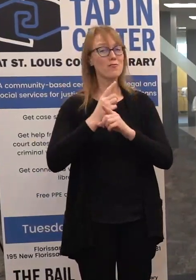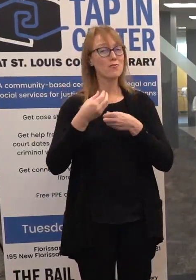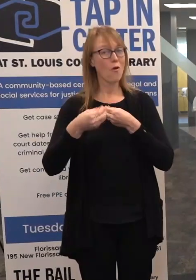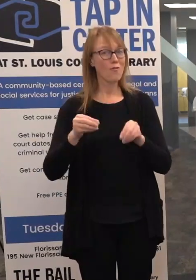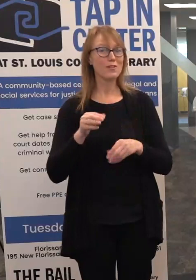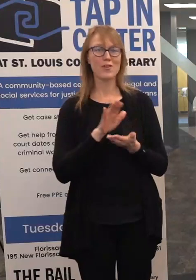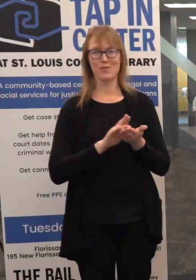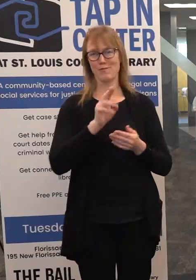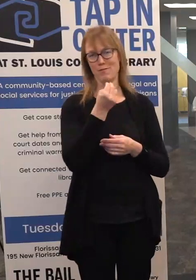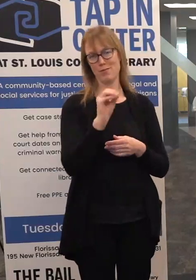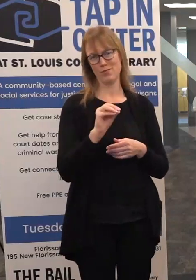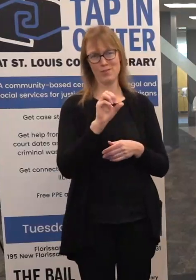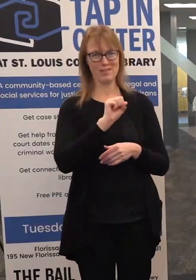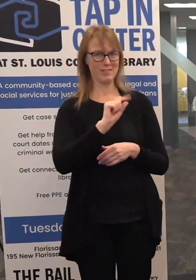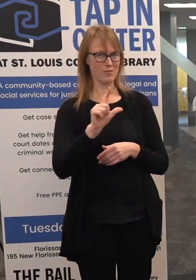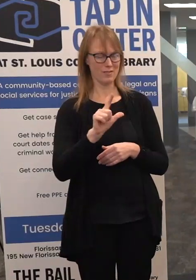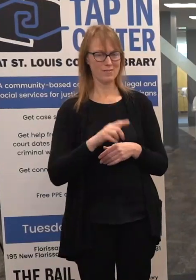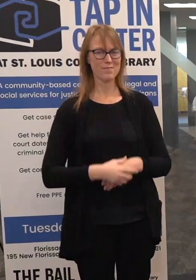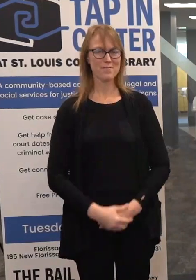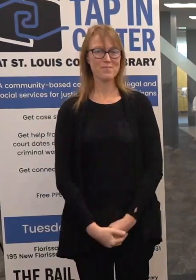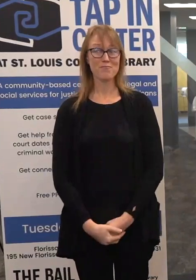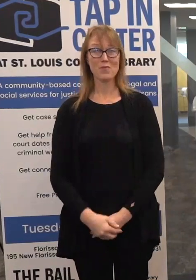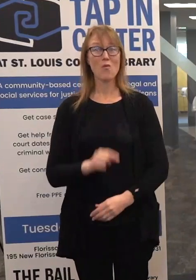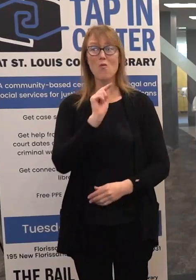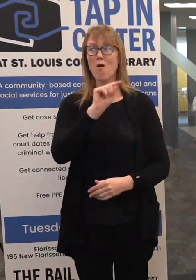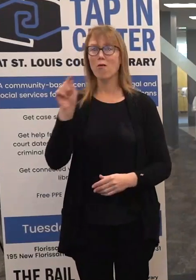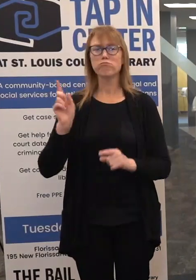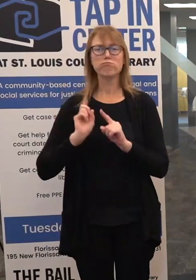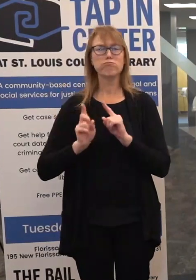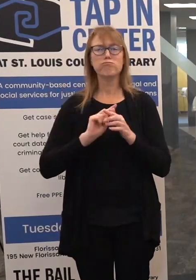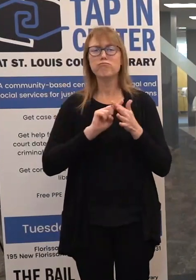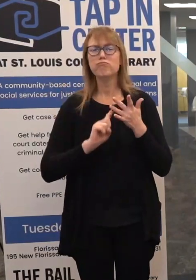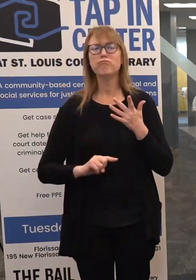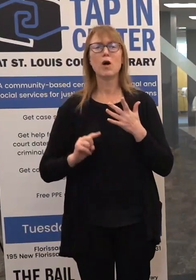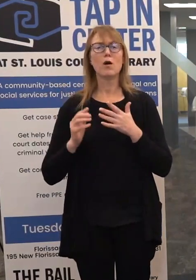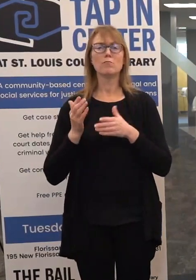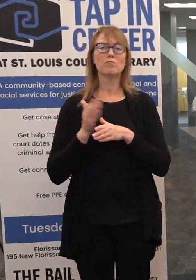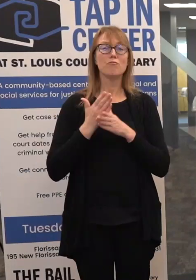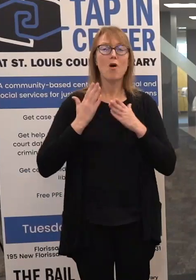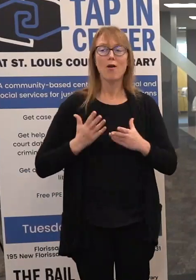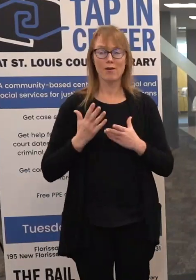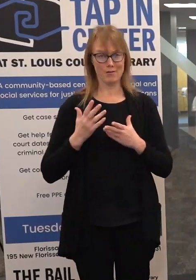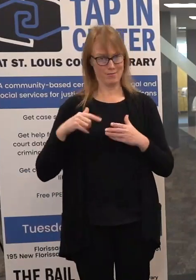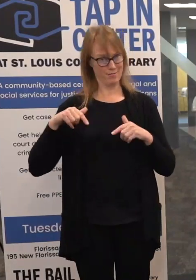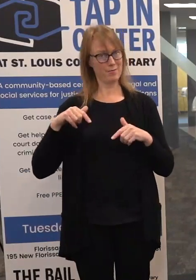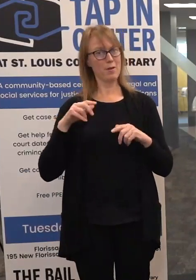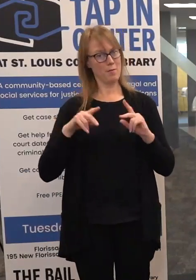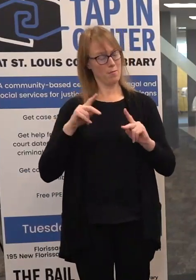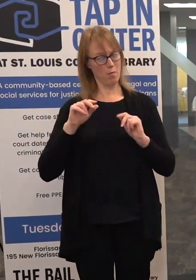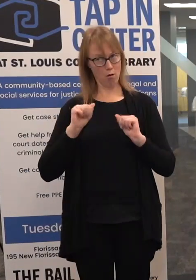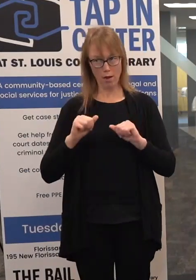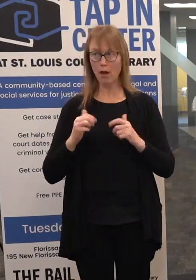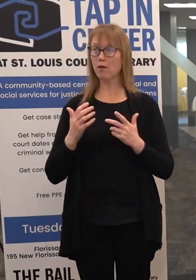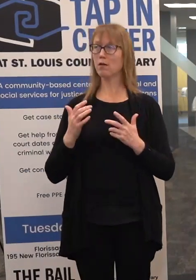Louis. With the help of these partners, the Tap-In Center clients can get back into good standing with courts